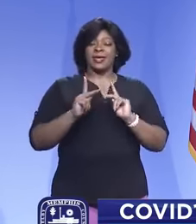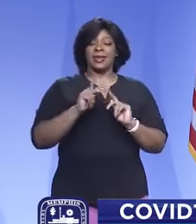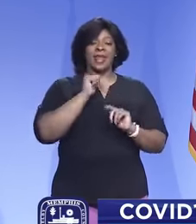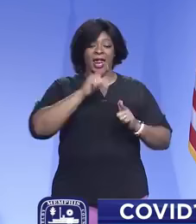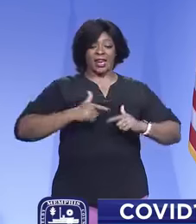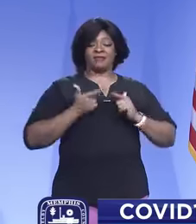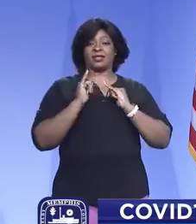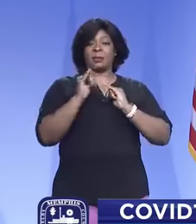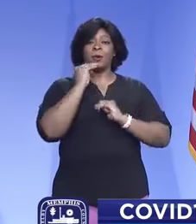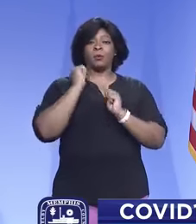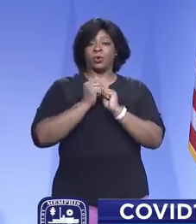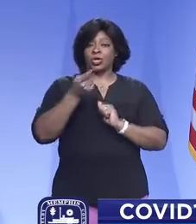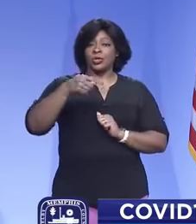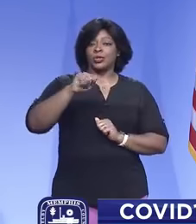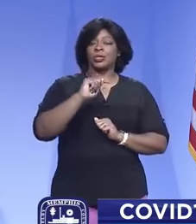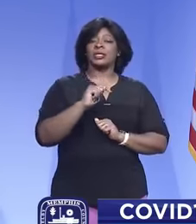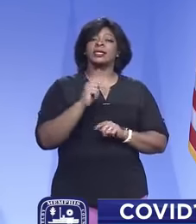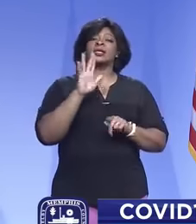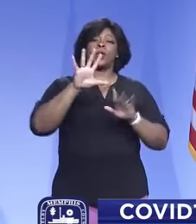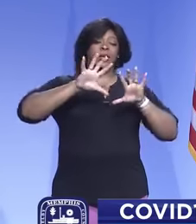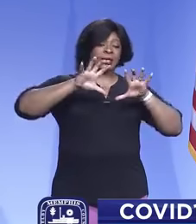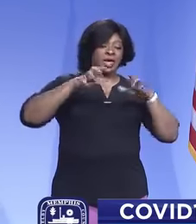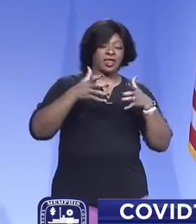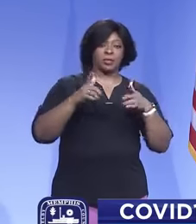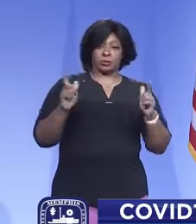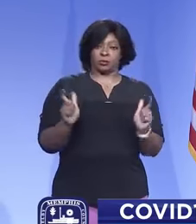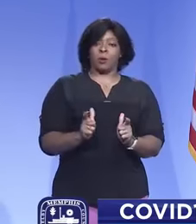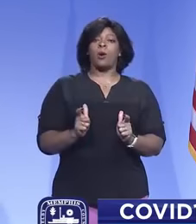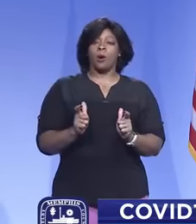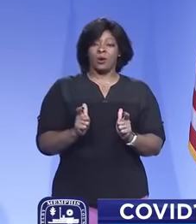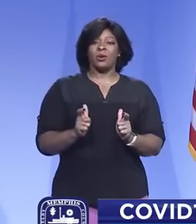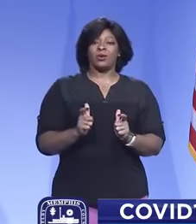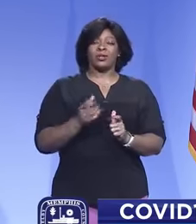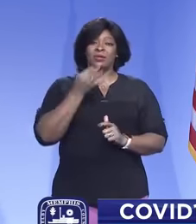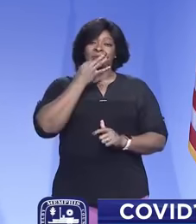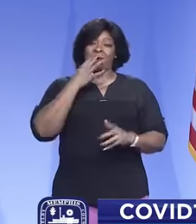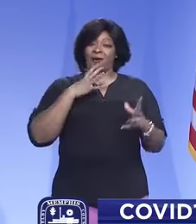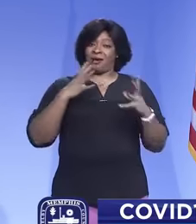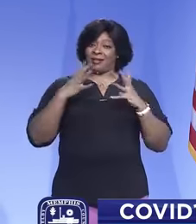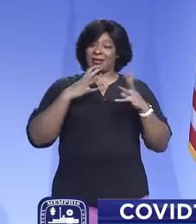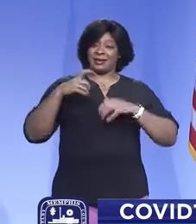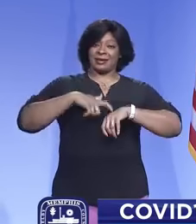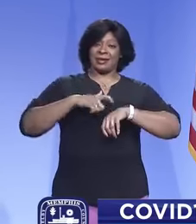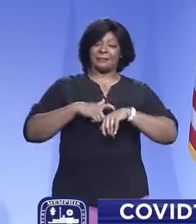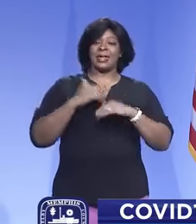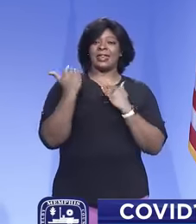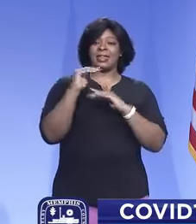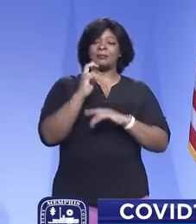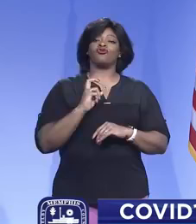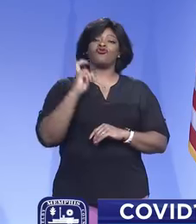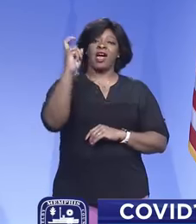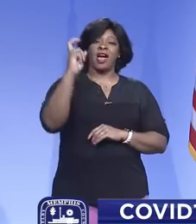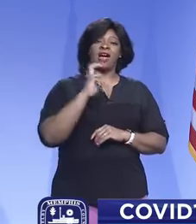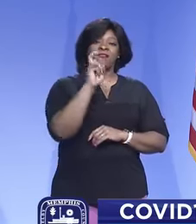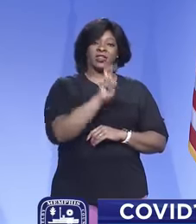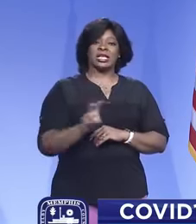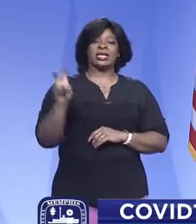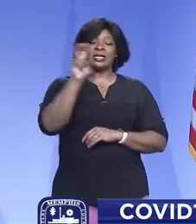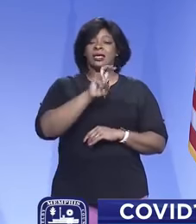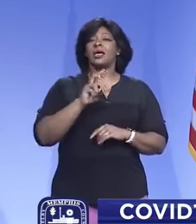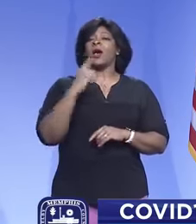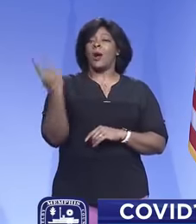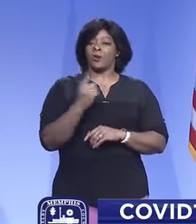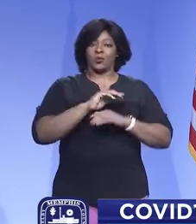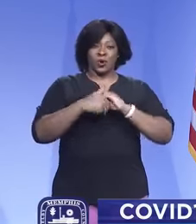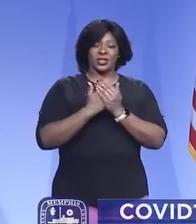own household, keep your gatherings small. As we go into the holidays, limit your travel, and as always, wash